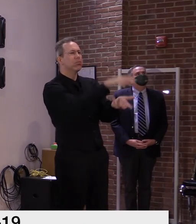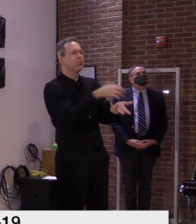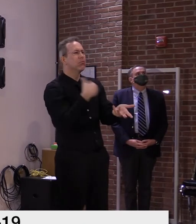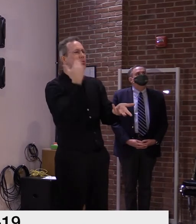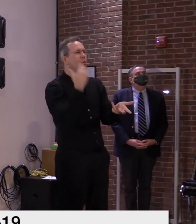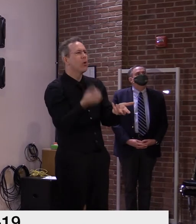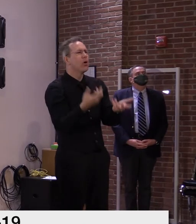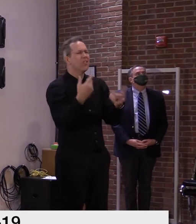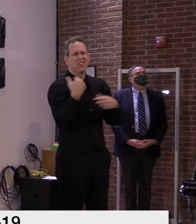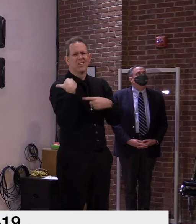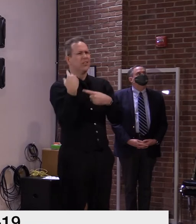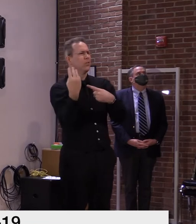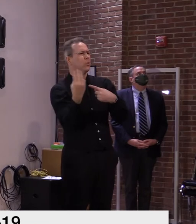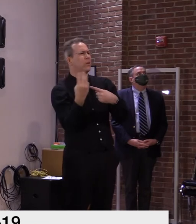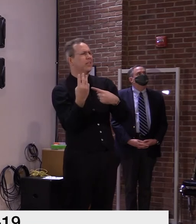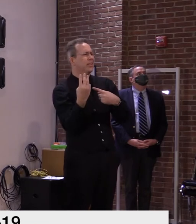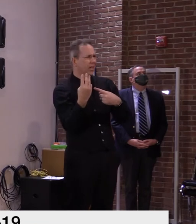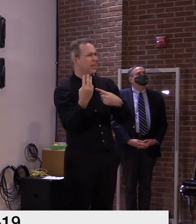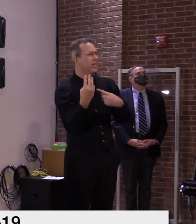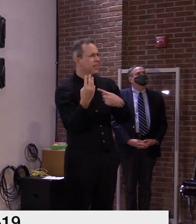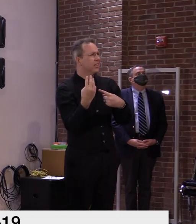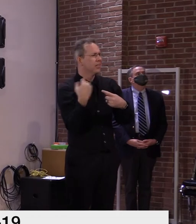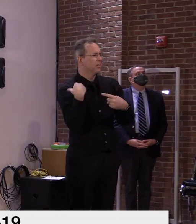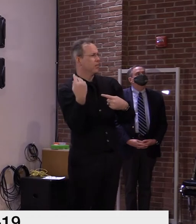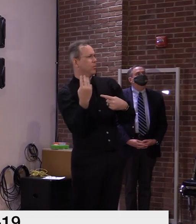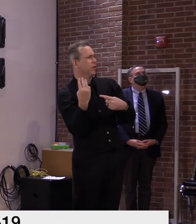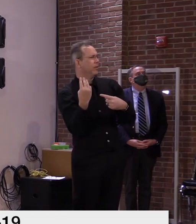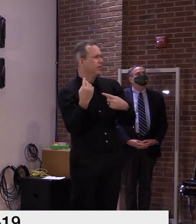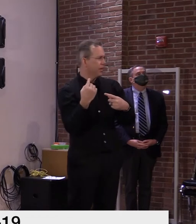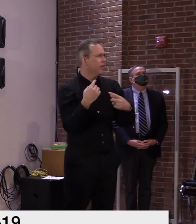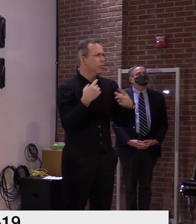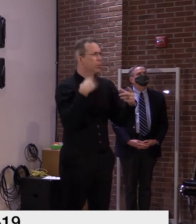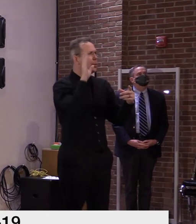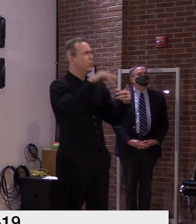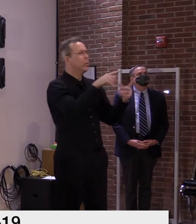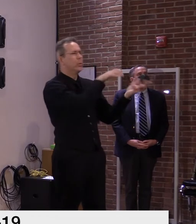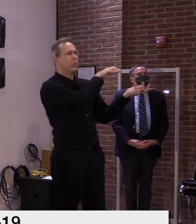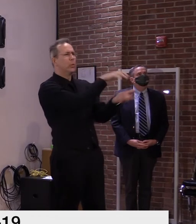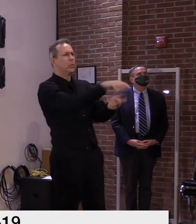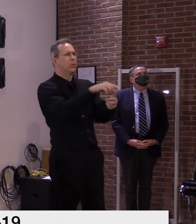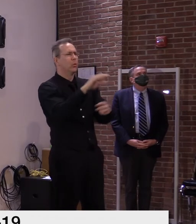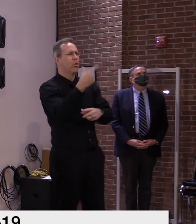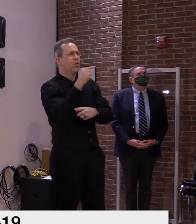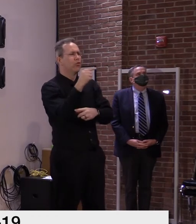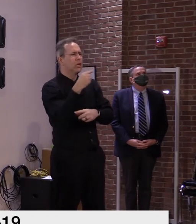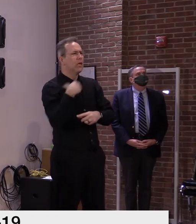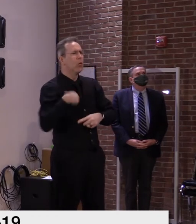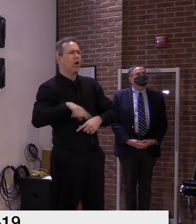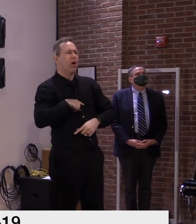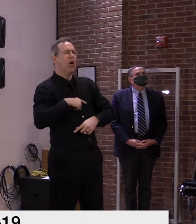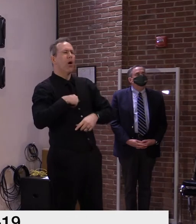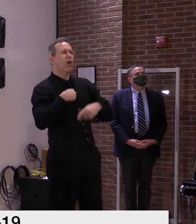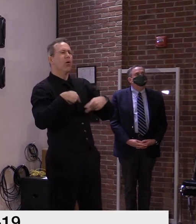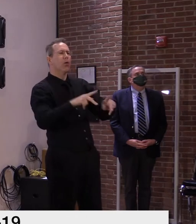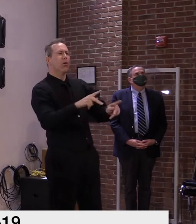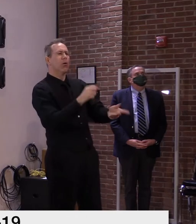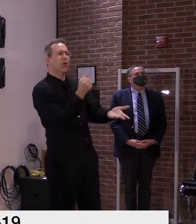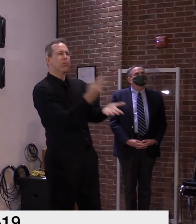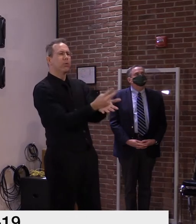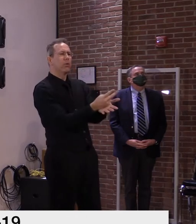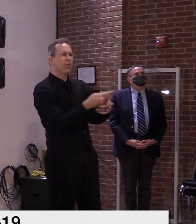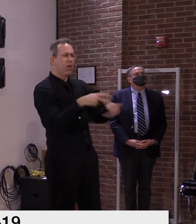Wednesday, and we gave them the permission to go ahead and use that earlier on